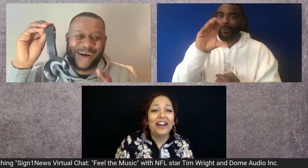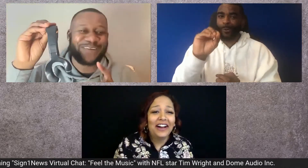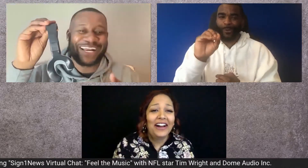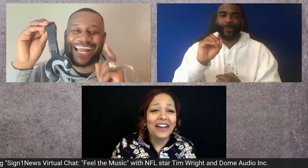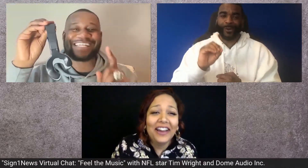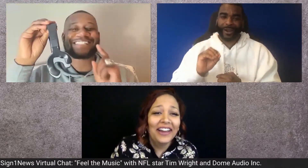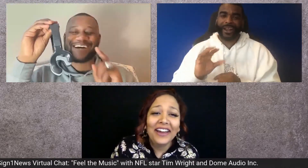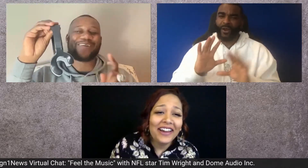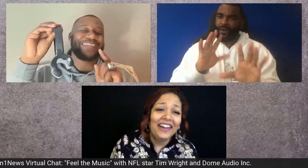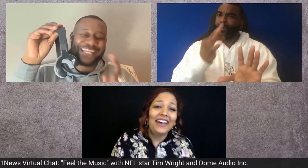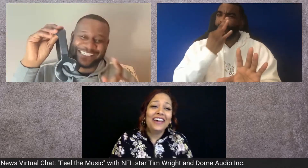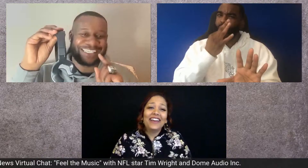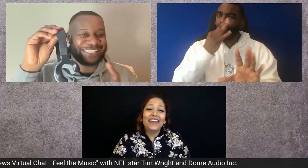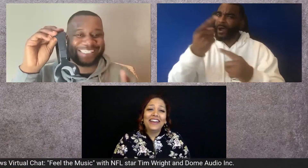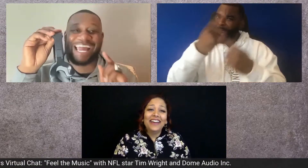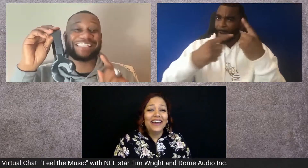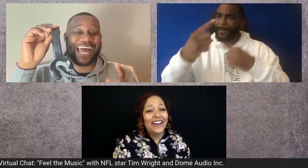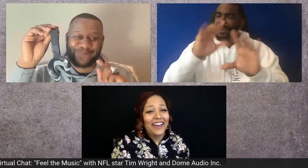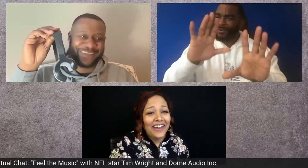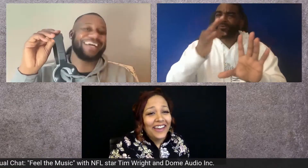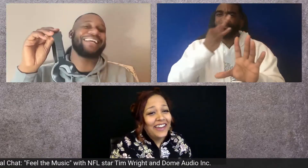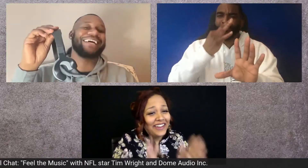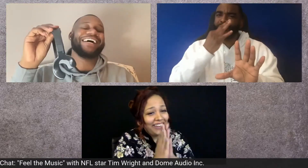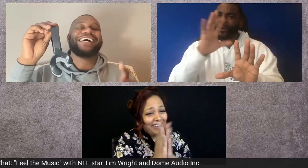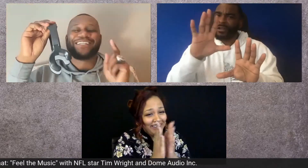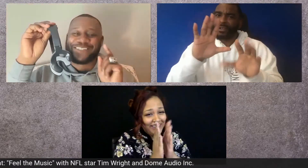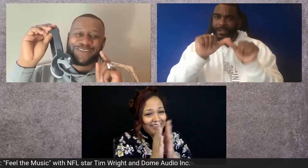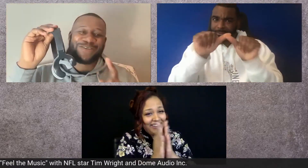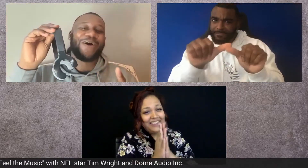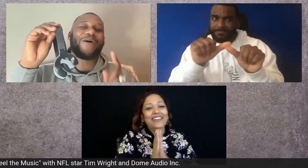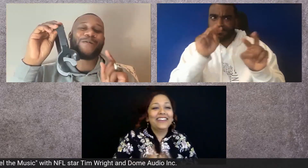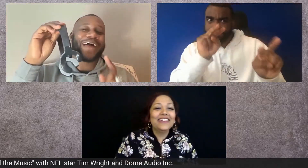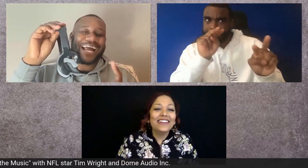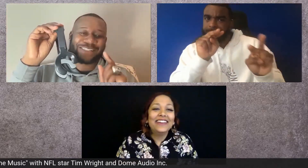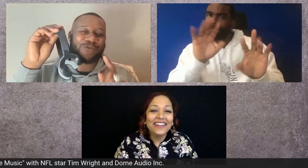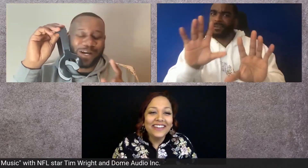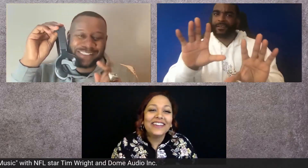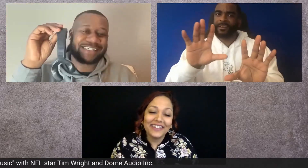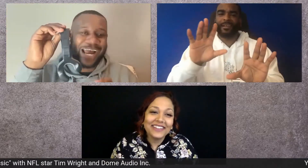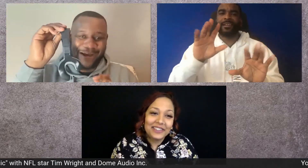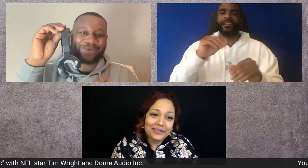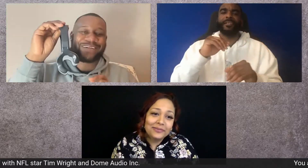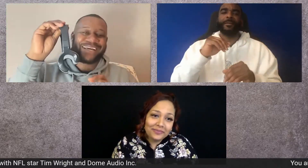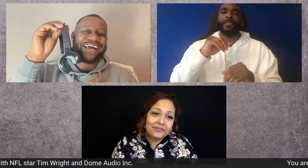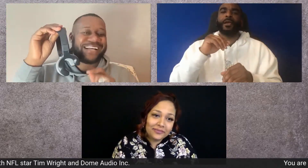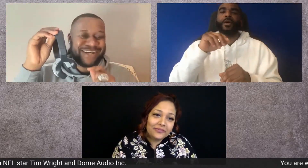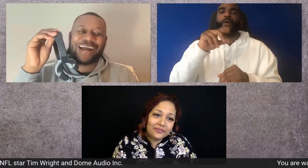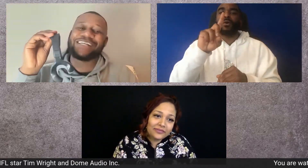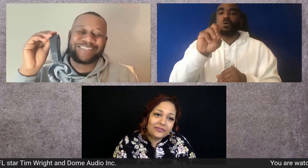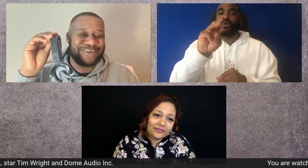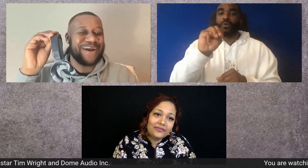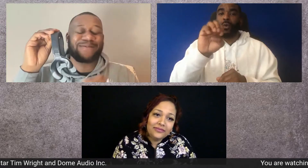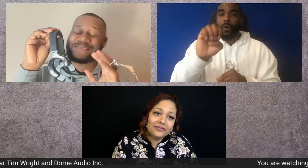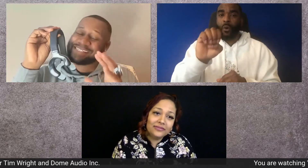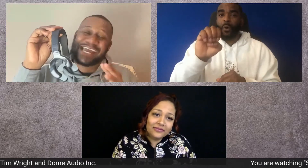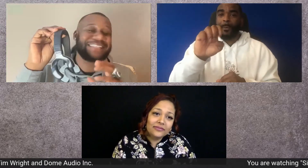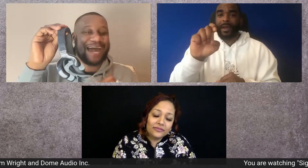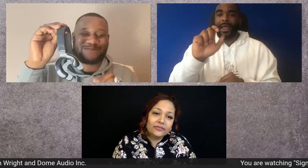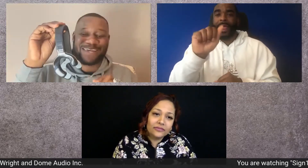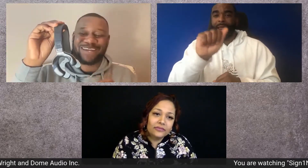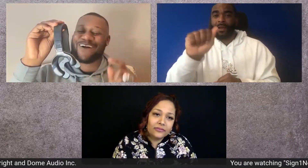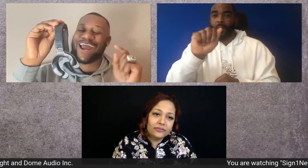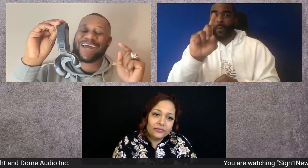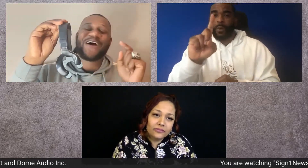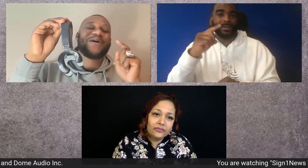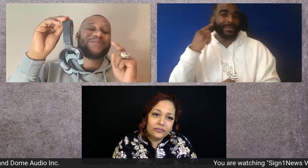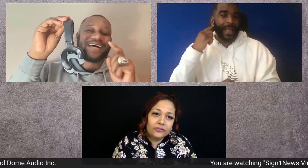It's coming. Listen, stay tapped in. Don't X1 Sound is our Instagram. Stay